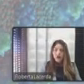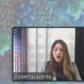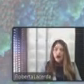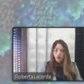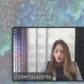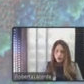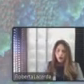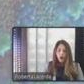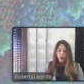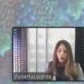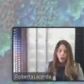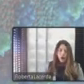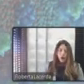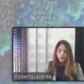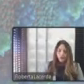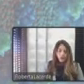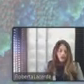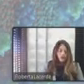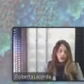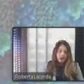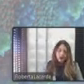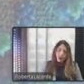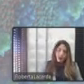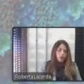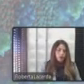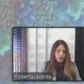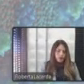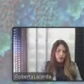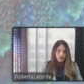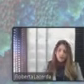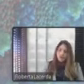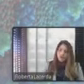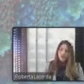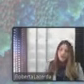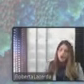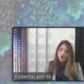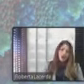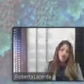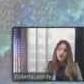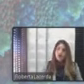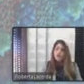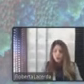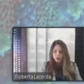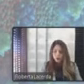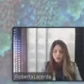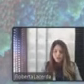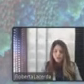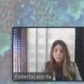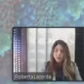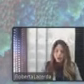drugs, low-cost, oral, and now we suffer the same fate of Giordano